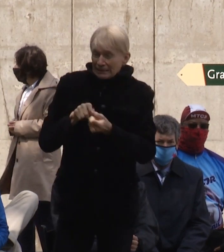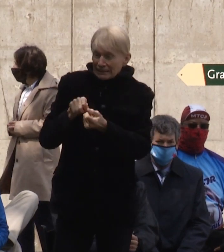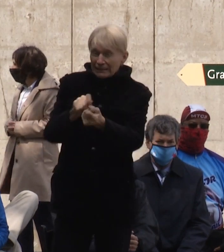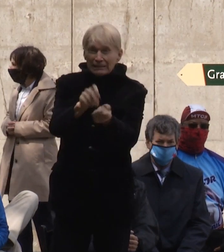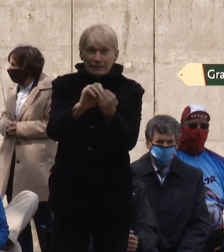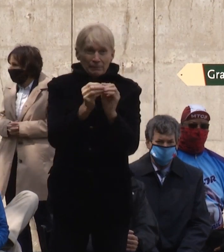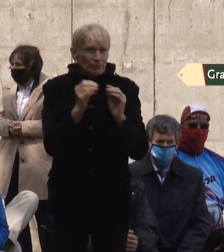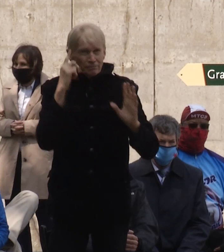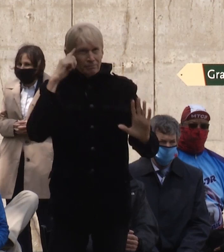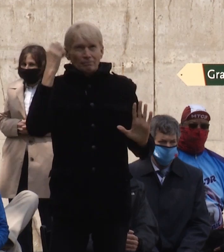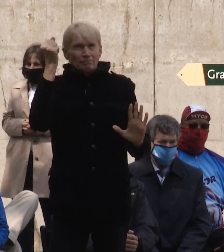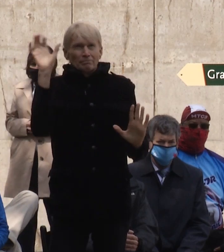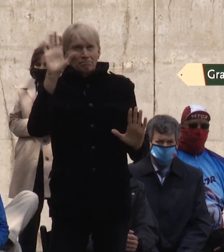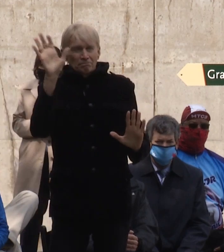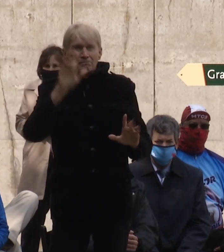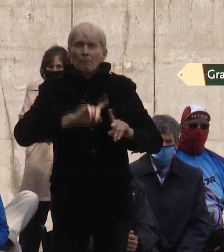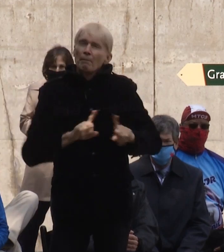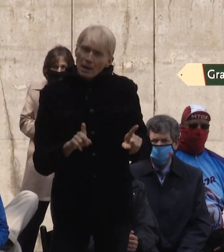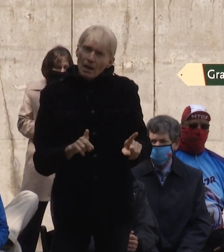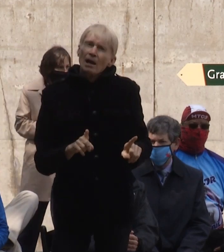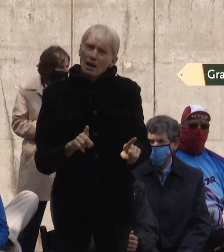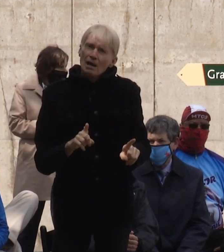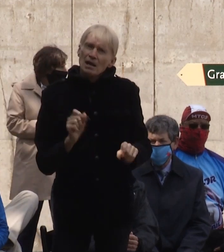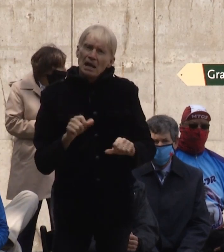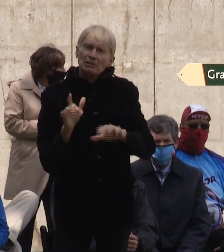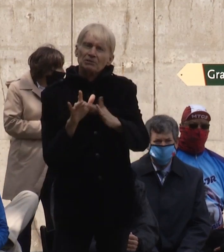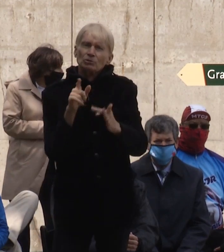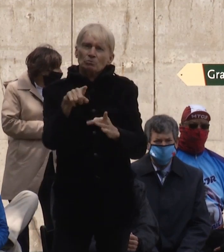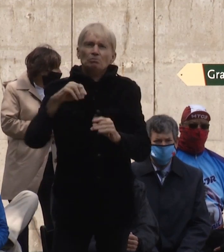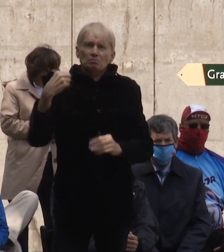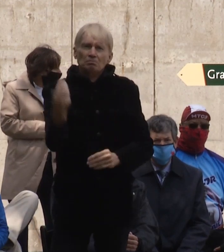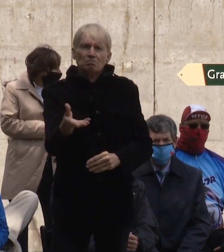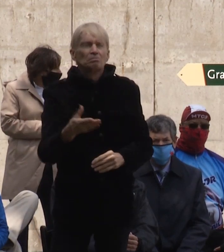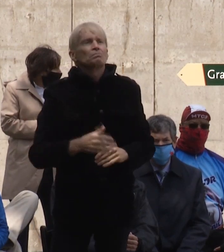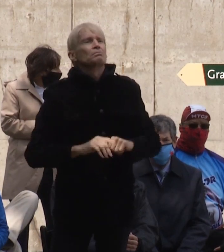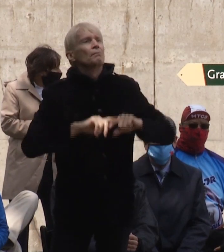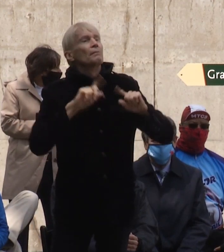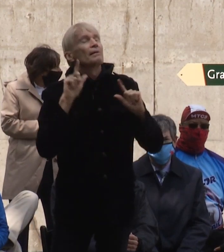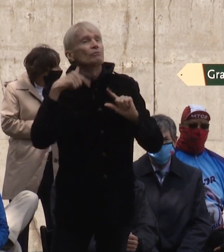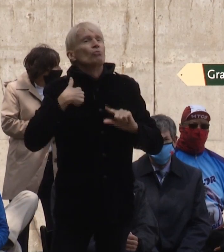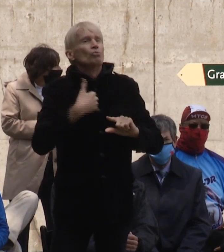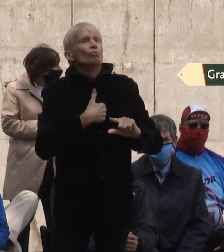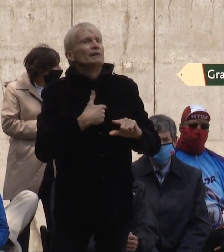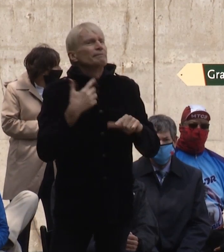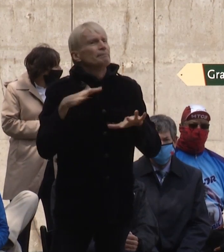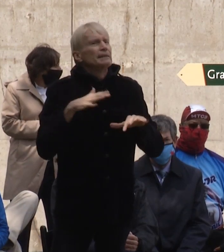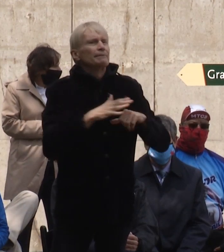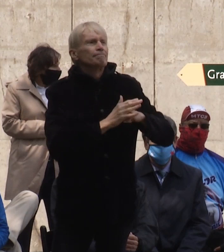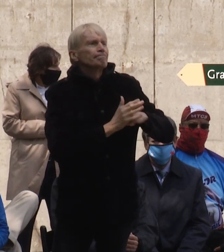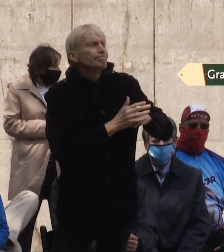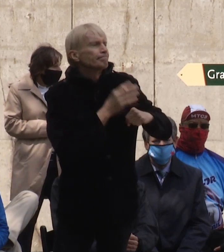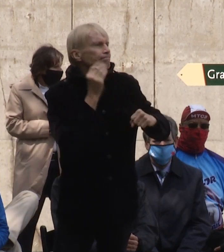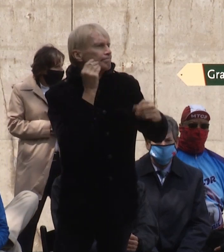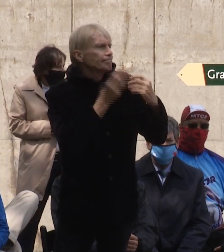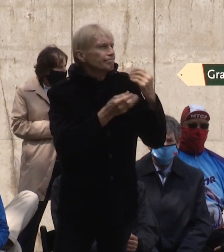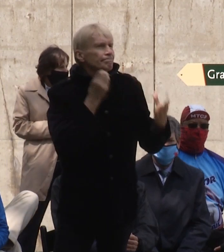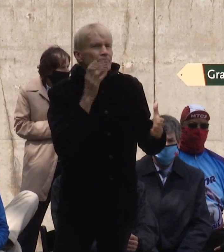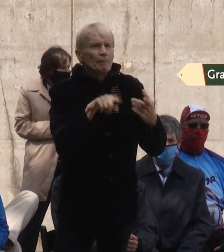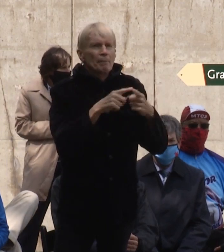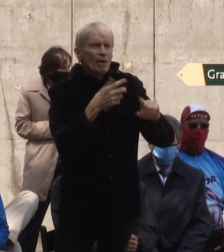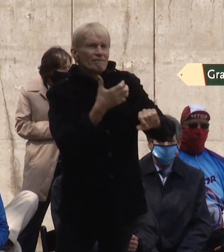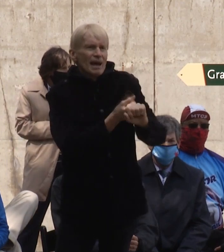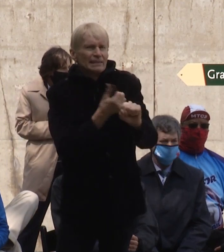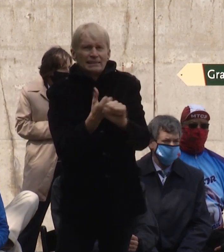off the top of my head, but I'll make sure that somebody reaches out. Look, we have been pushing vaccines. We've had specific